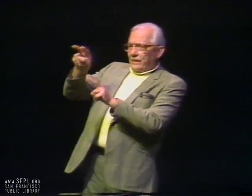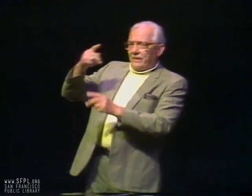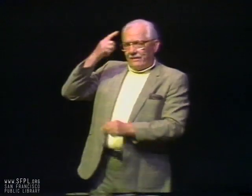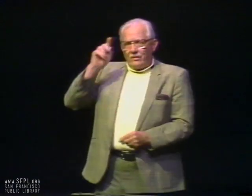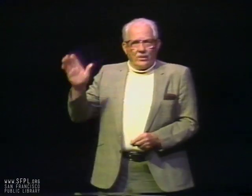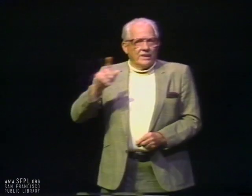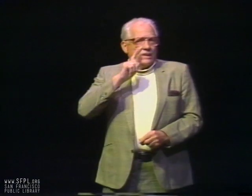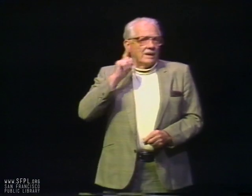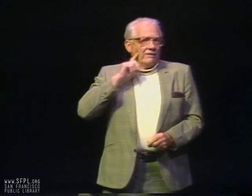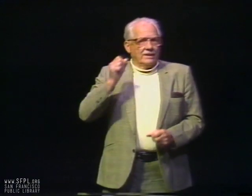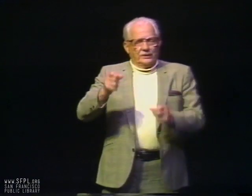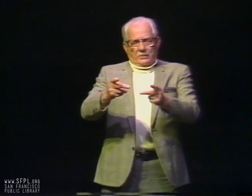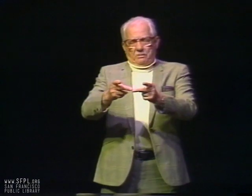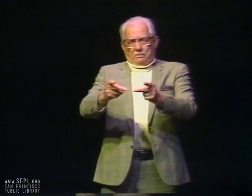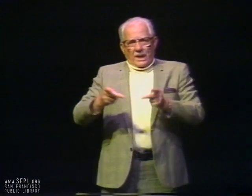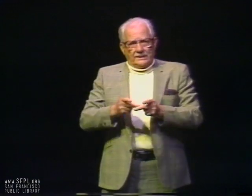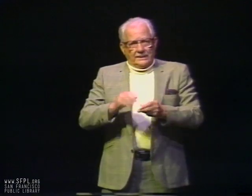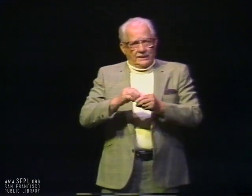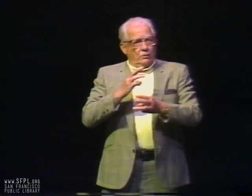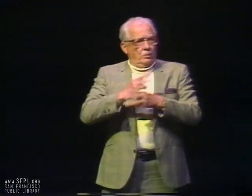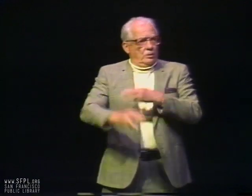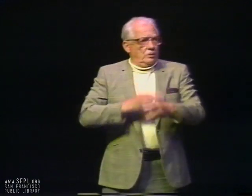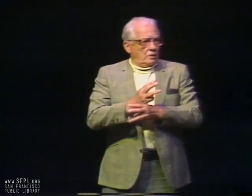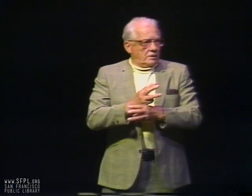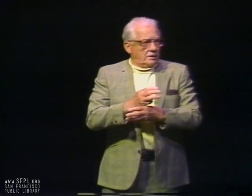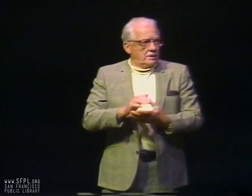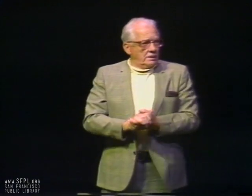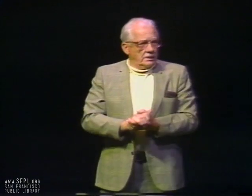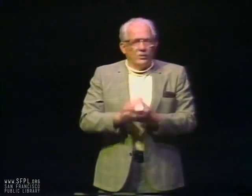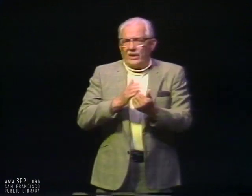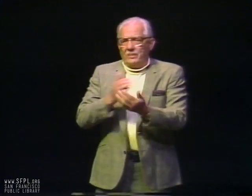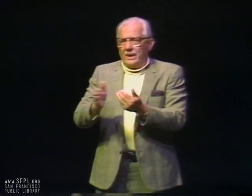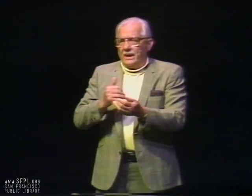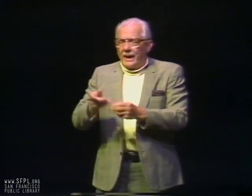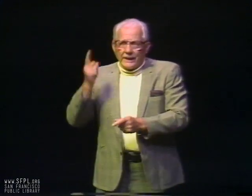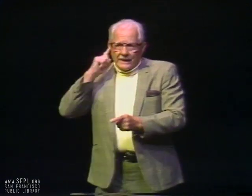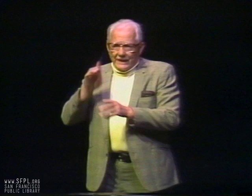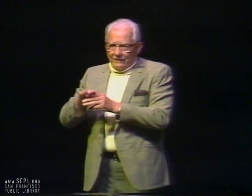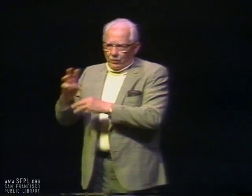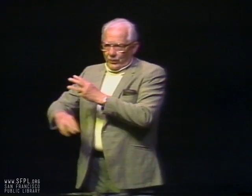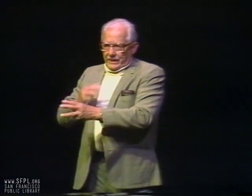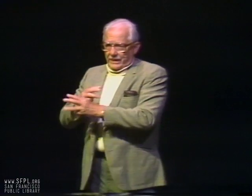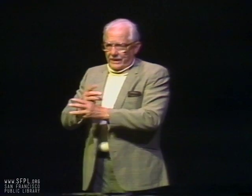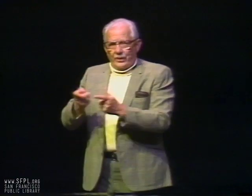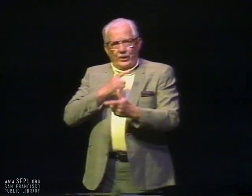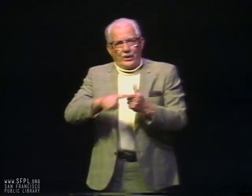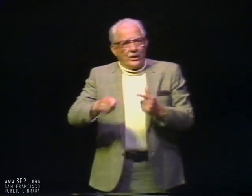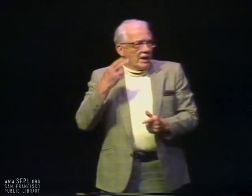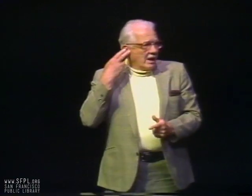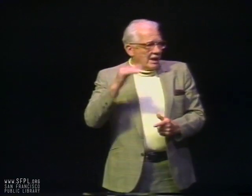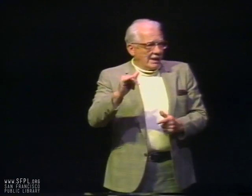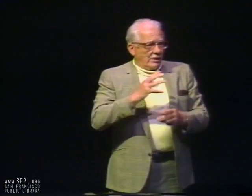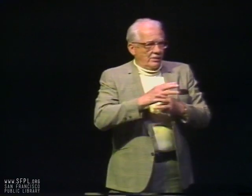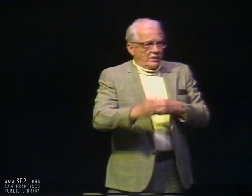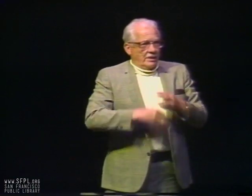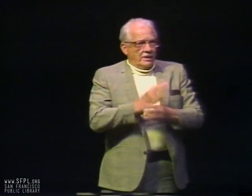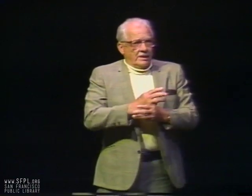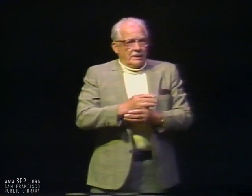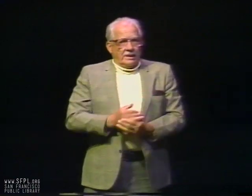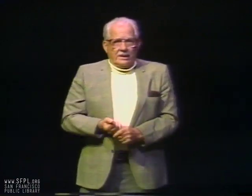We want a place for the deaf, whether it's in the deaf world or the hearing world.